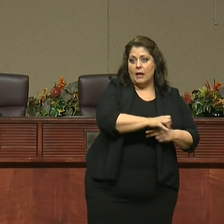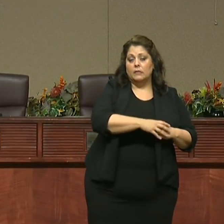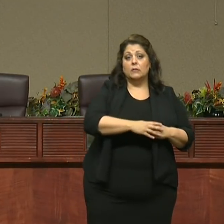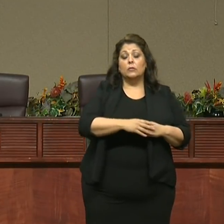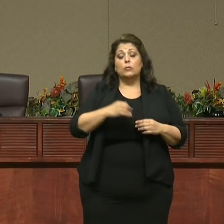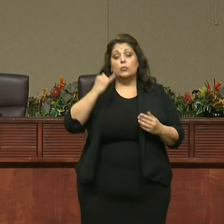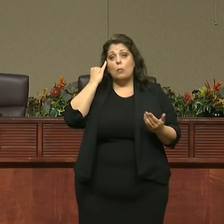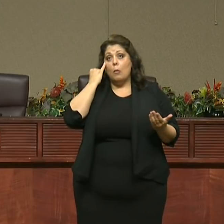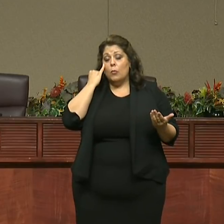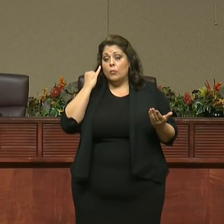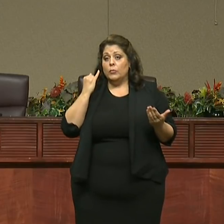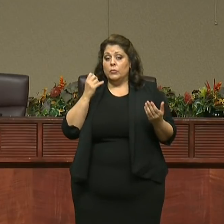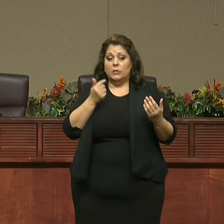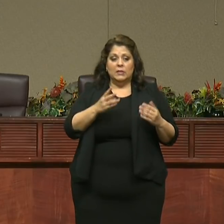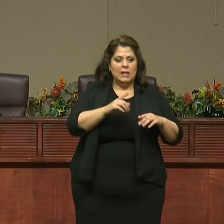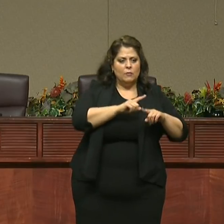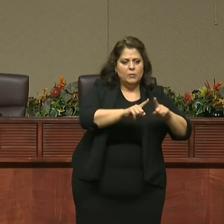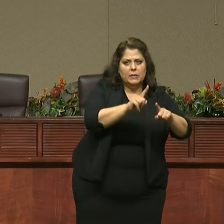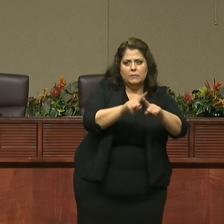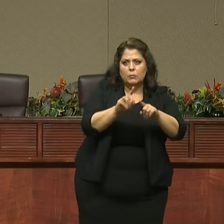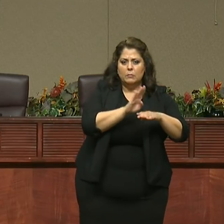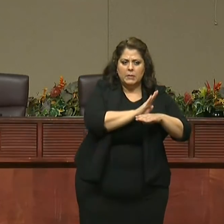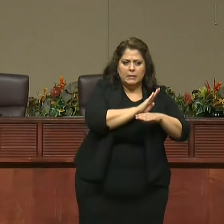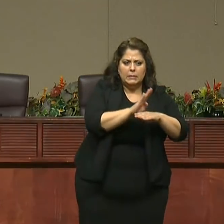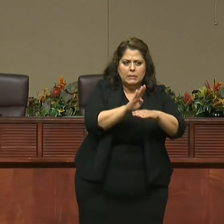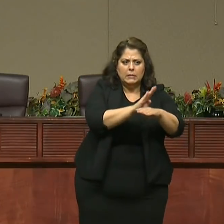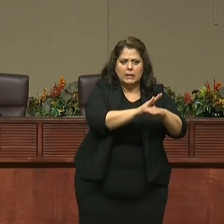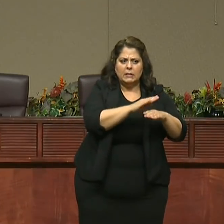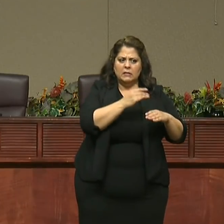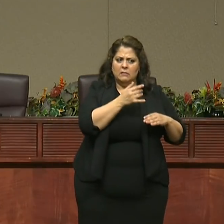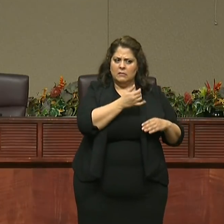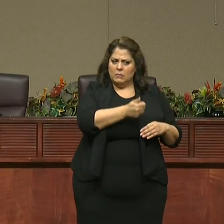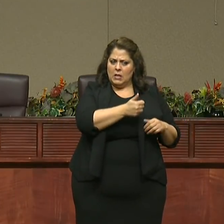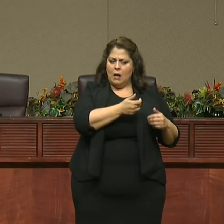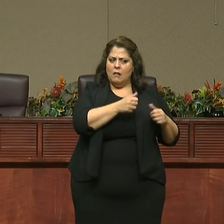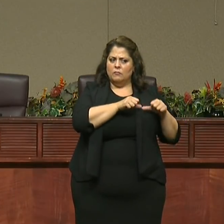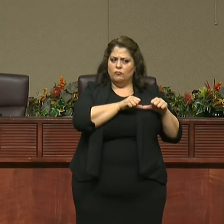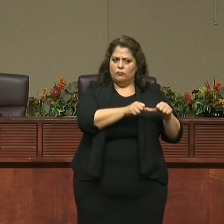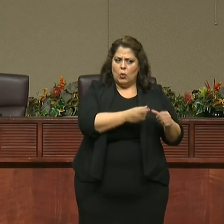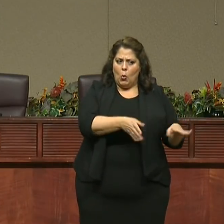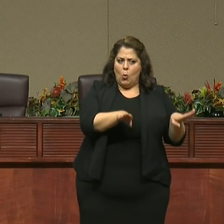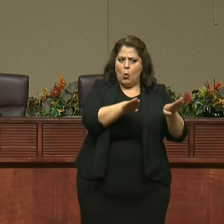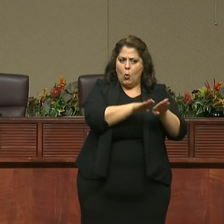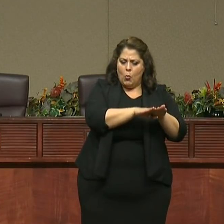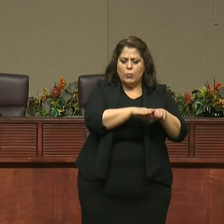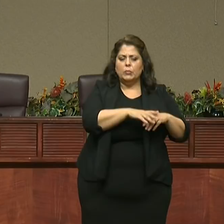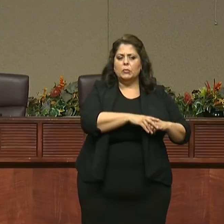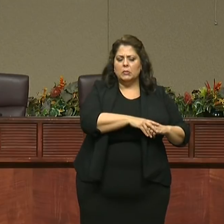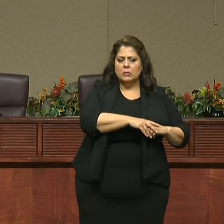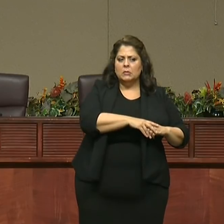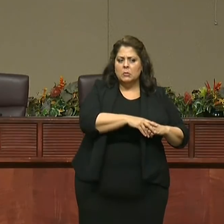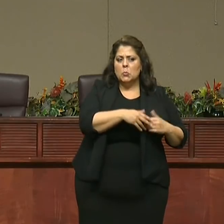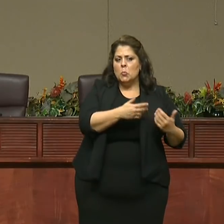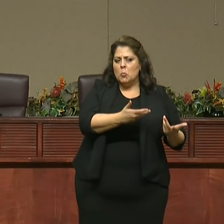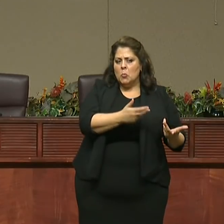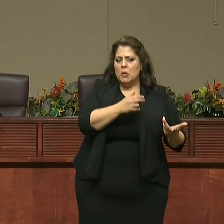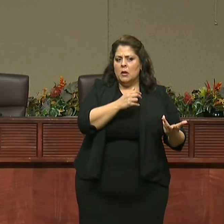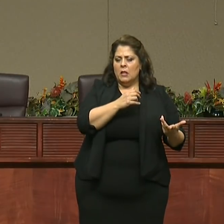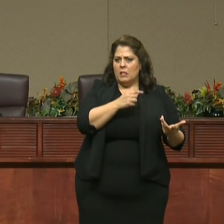a number of businesses remain closed, if you will, if there's any concern